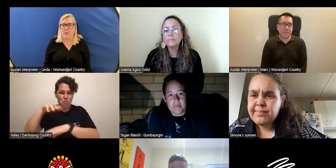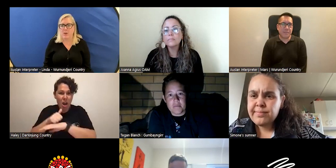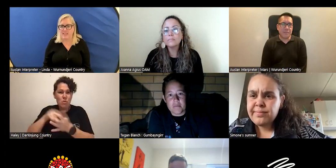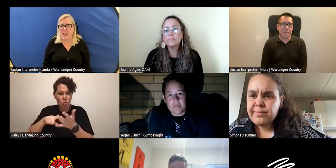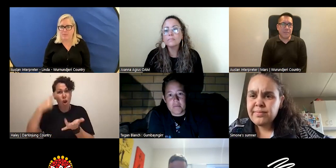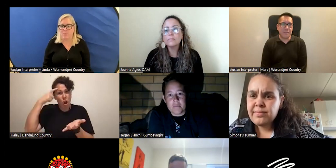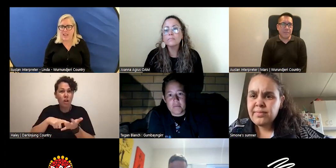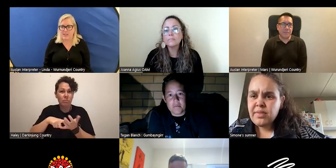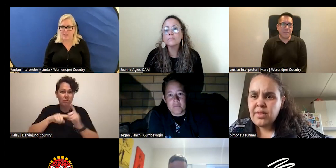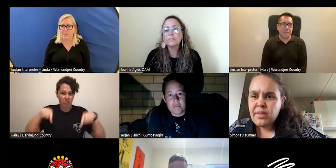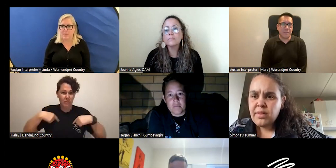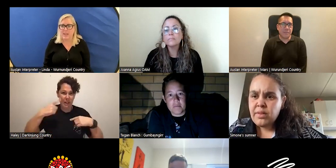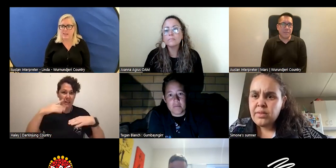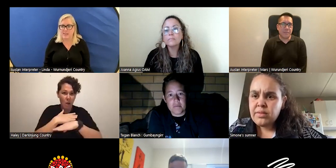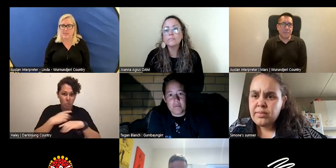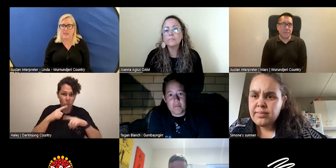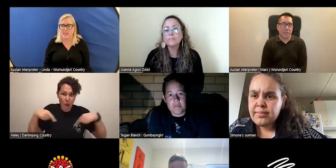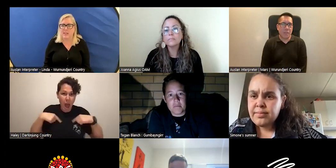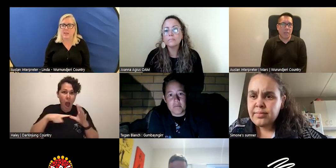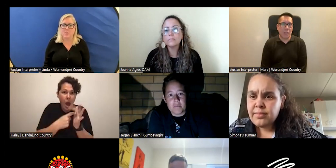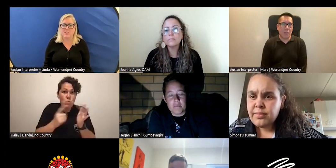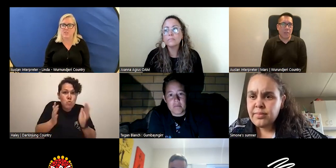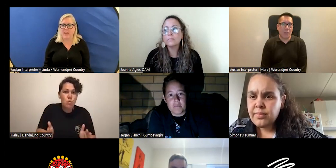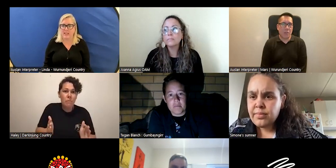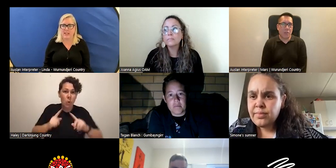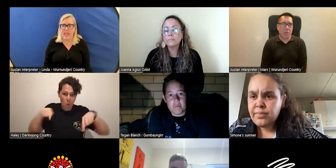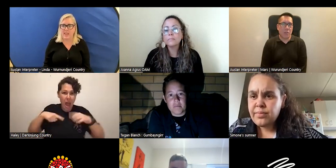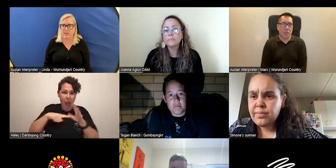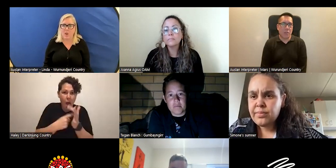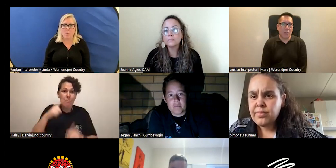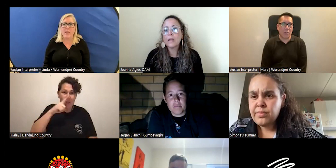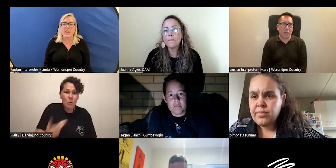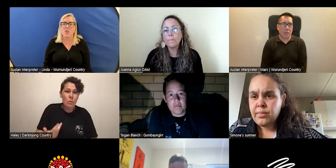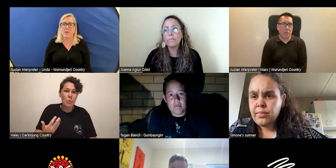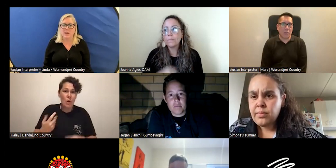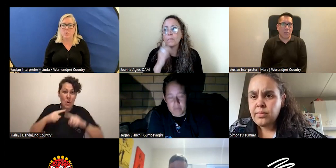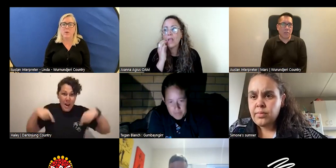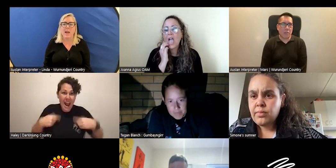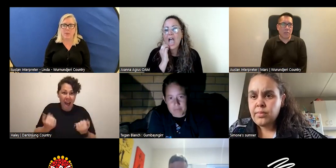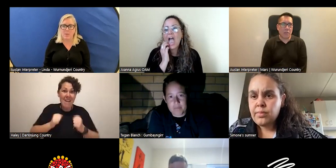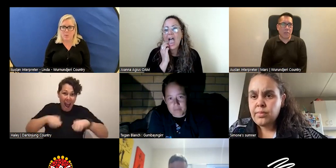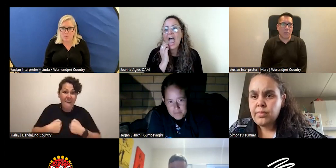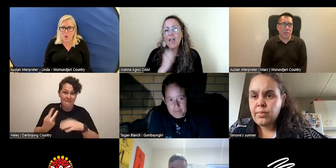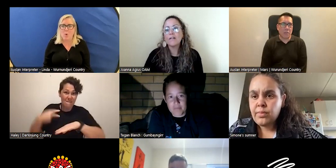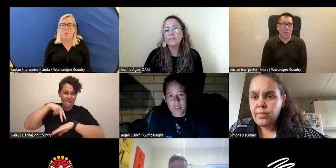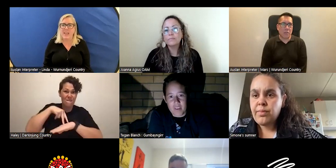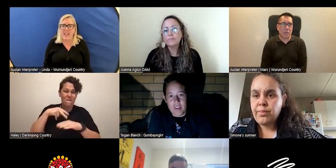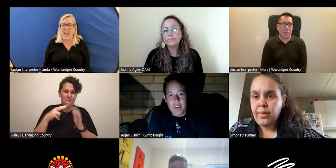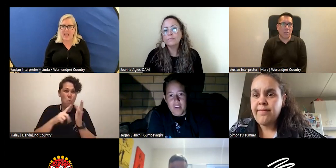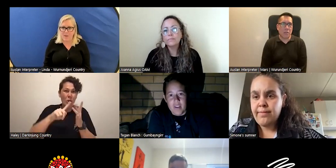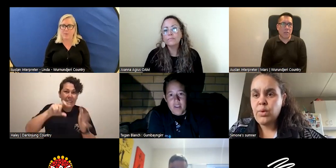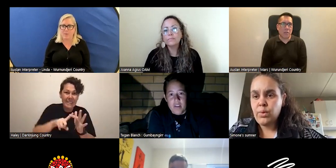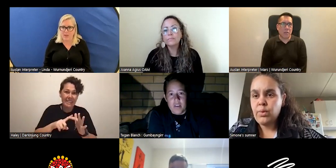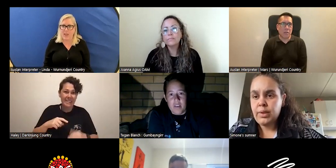fact, if we translate it from Latin, it means that it was just vacant land. We are human. We are people.